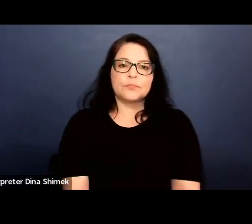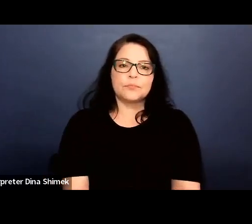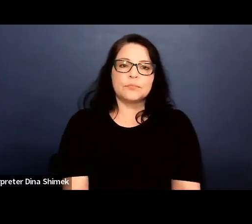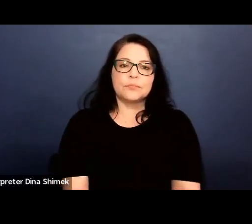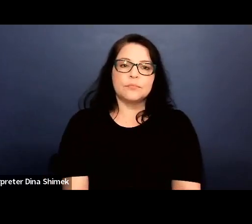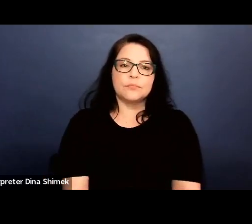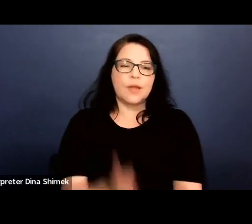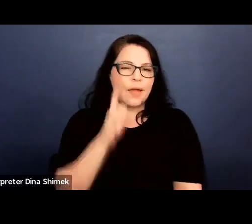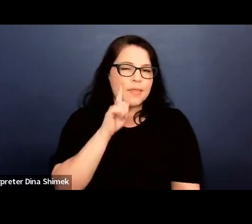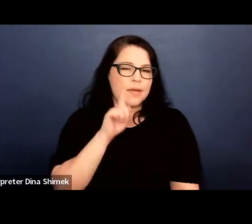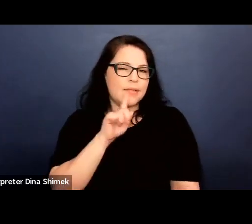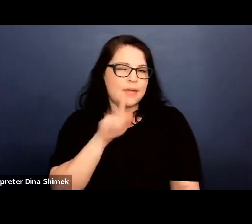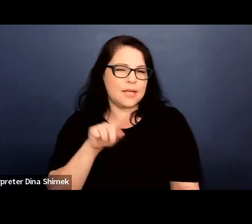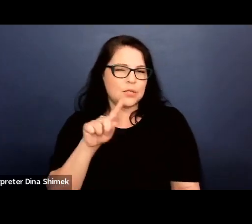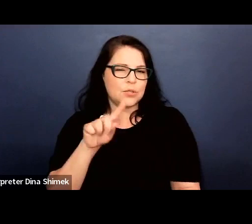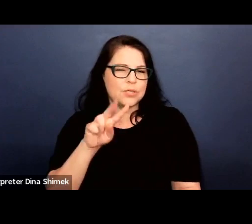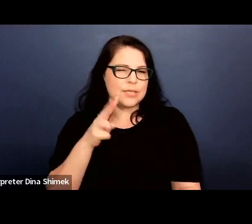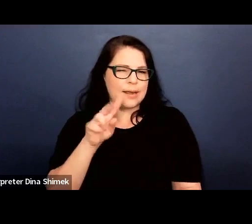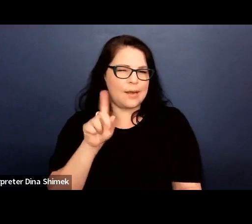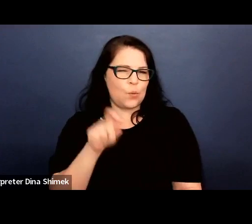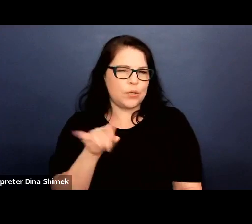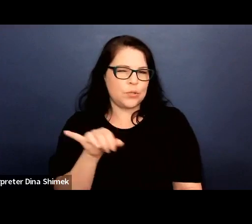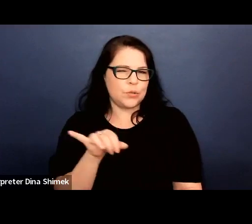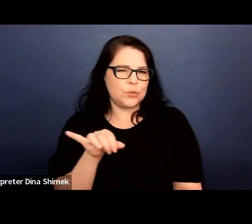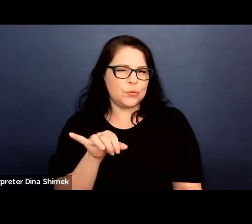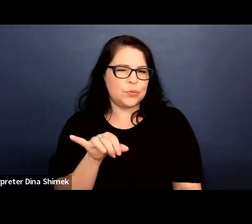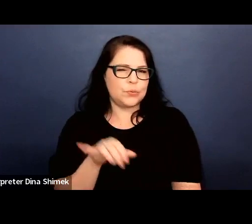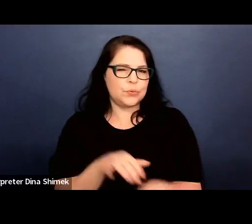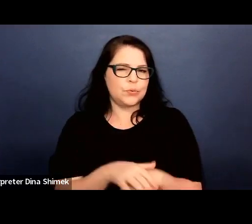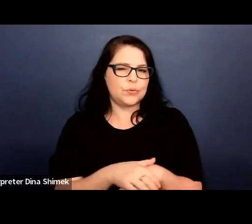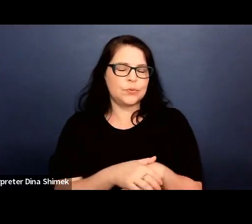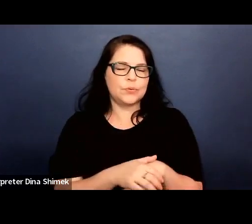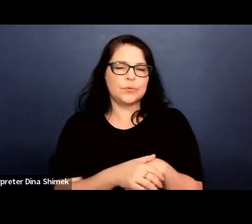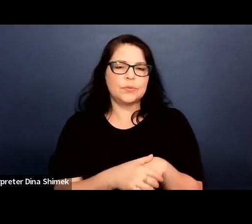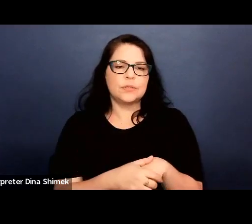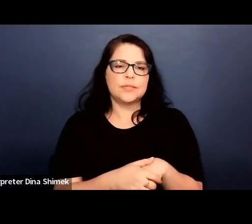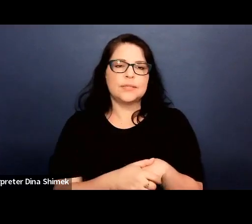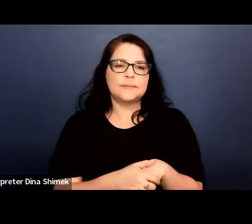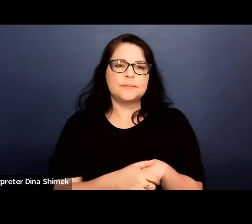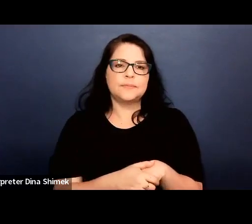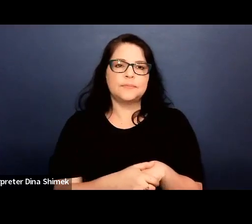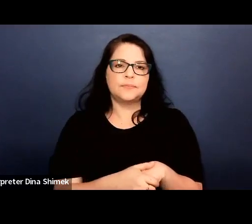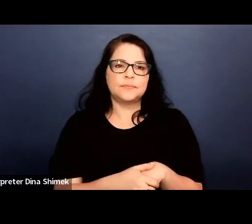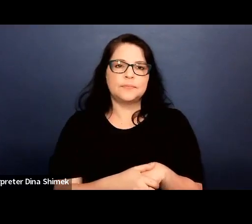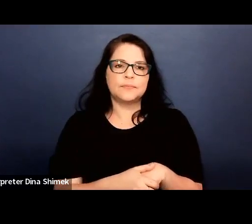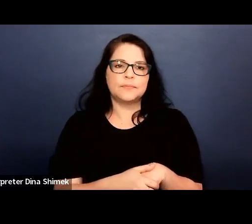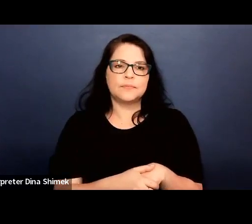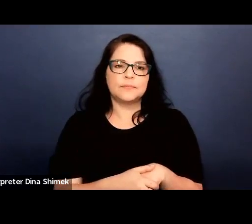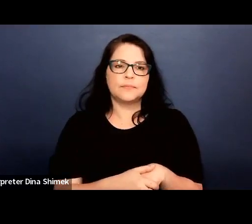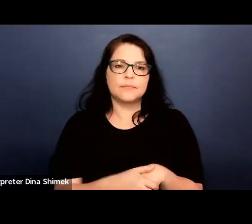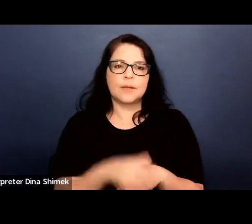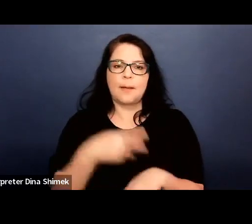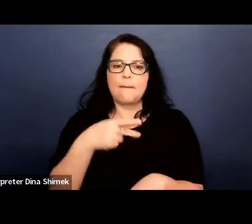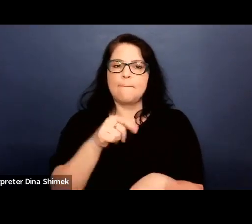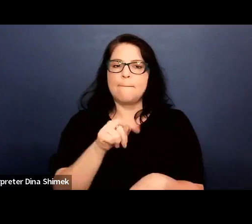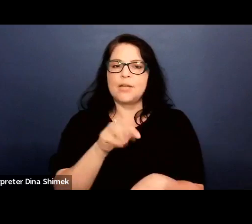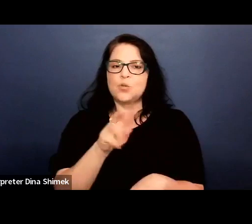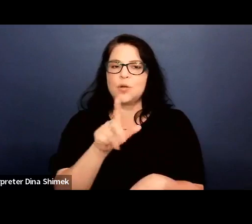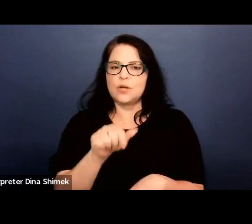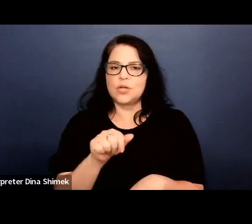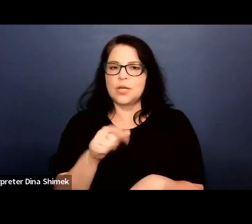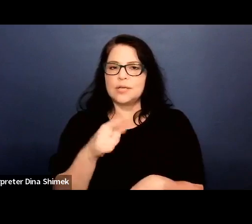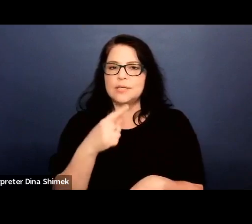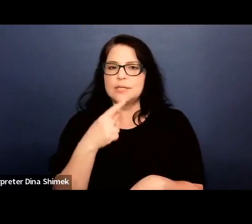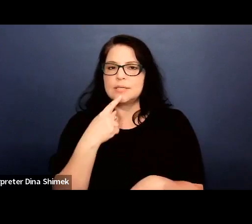that answers your second question as well, Rudy. Here's the next one from Patricia. My nephew